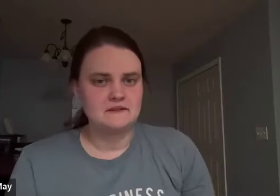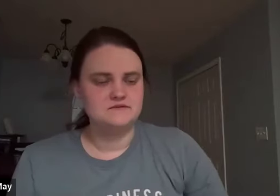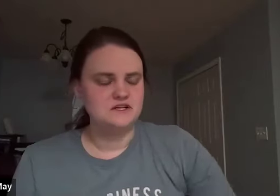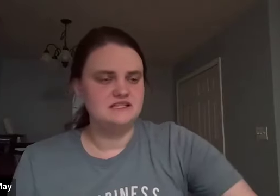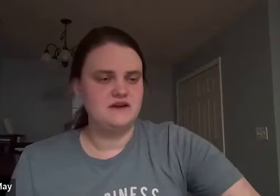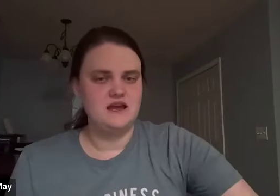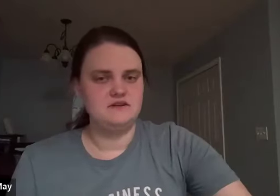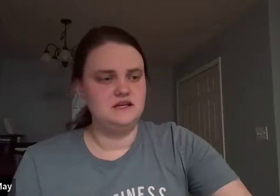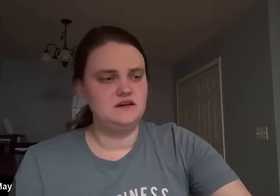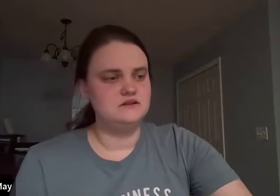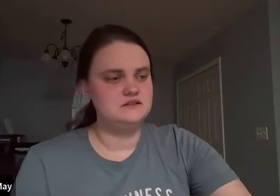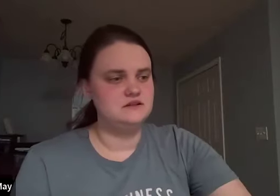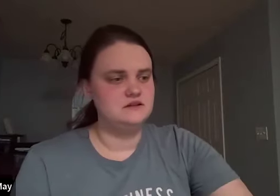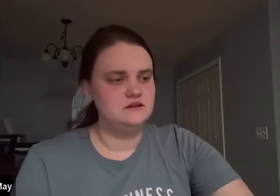I'm trying to see if I have any others.